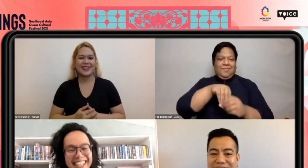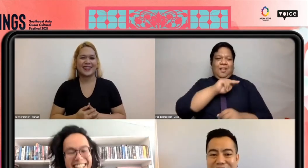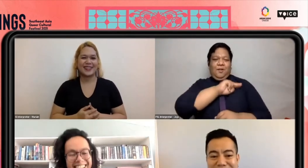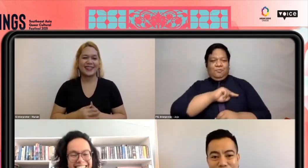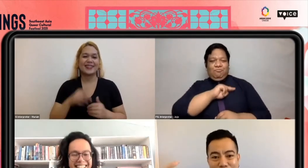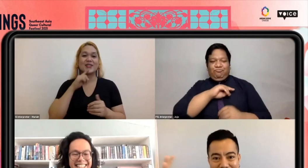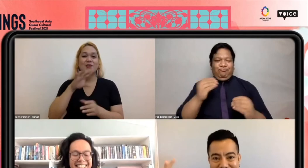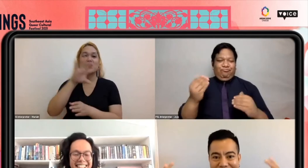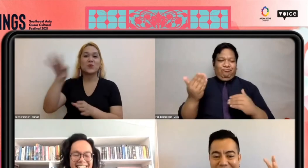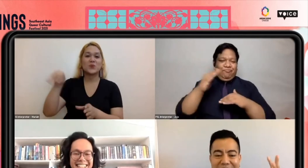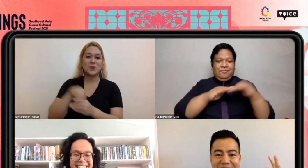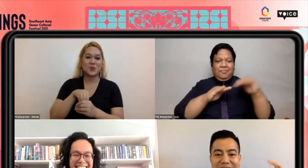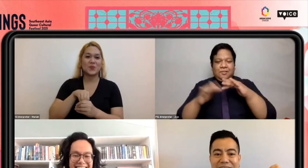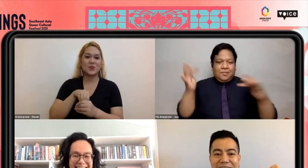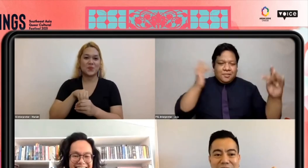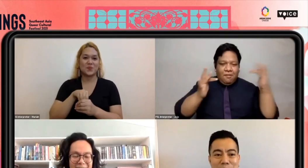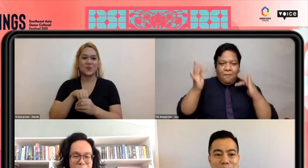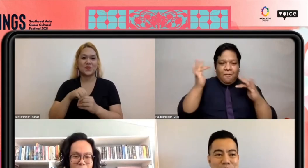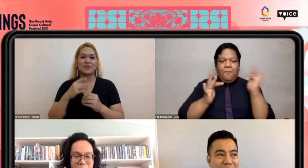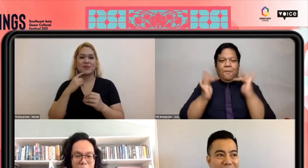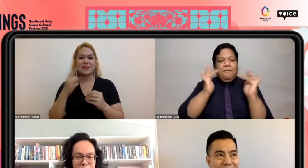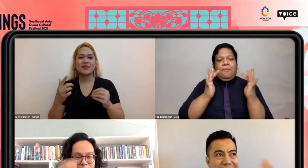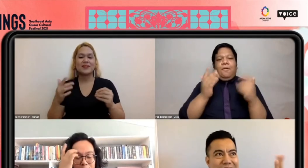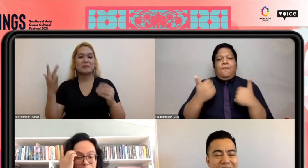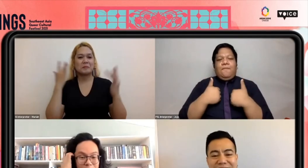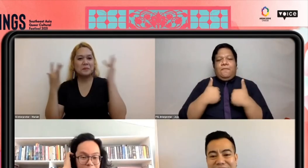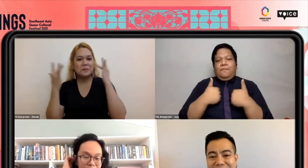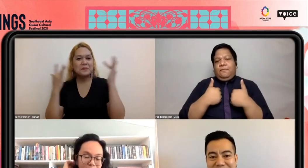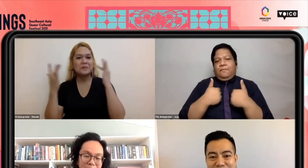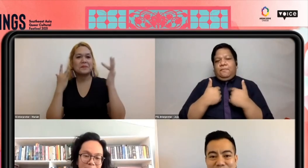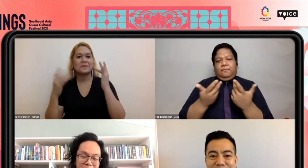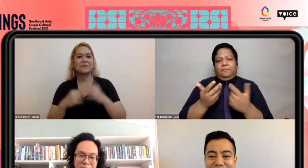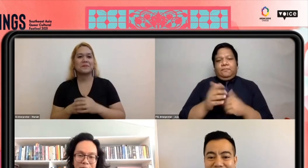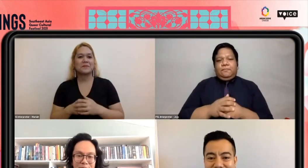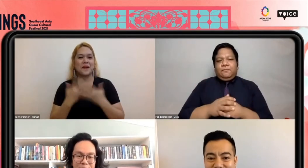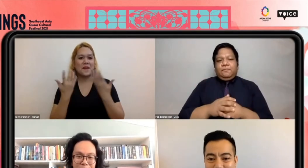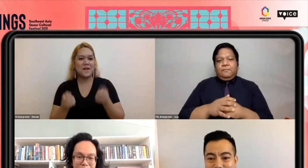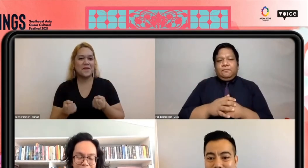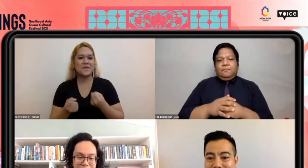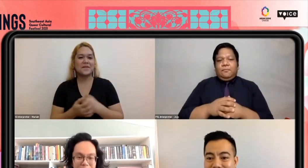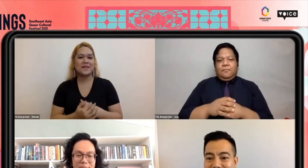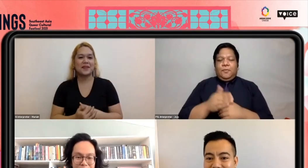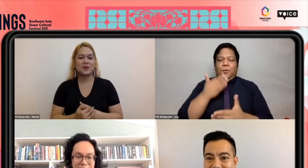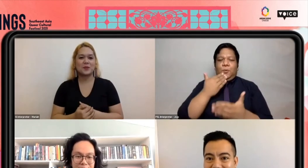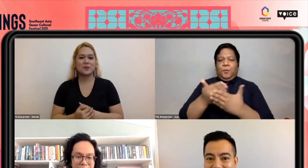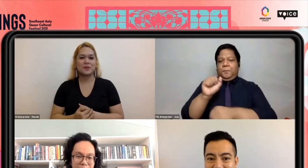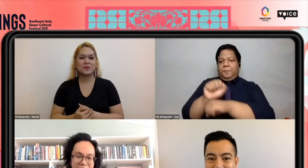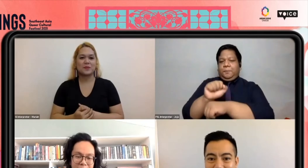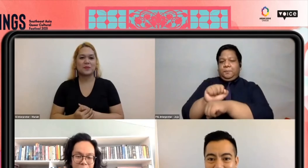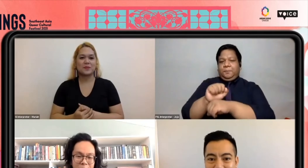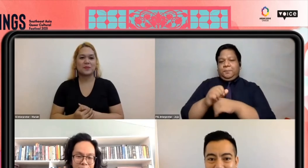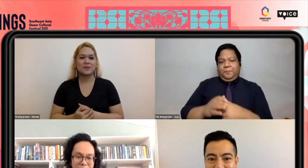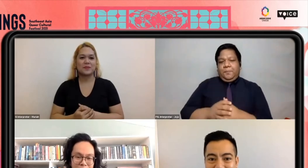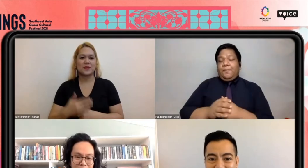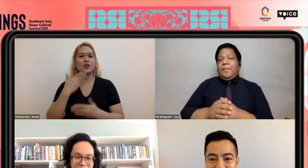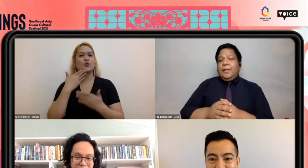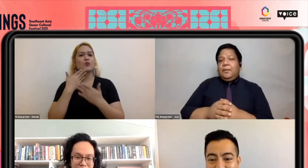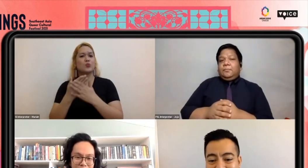I guess, noise and yeah. So good job. So